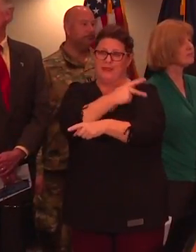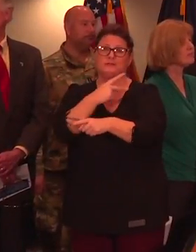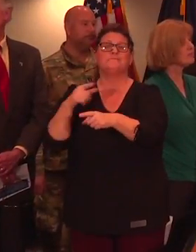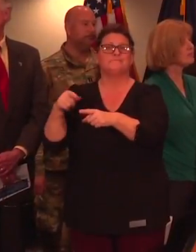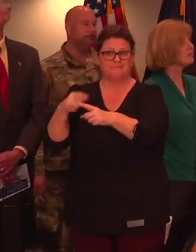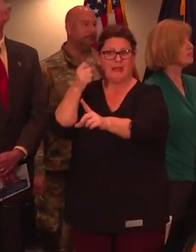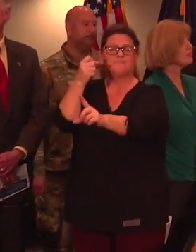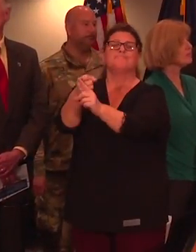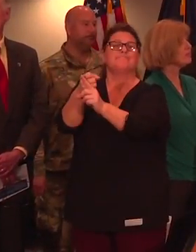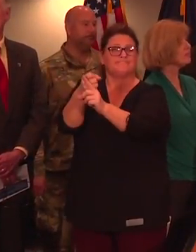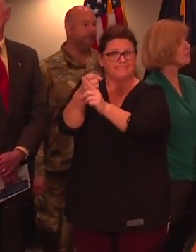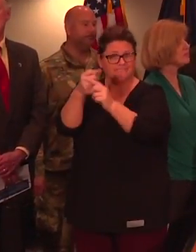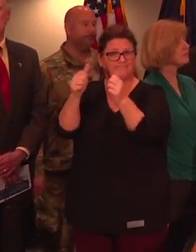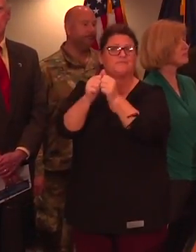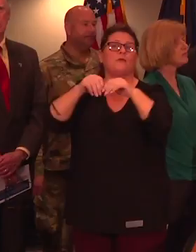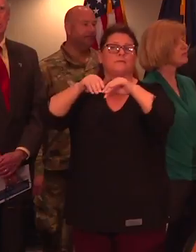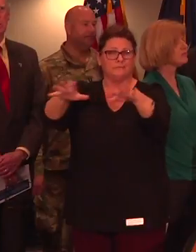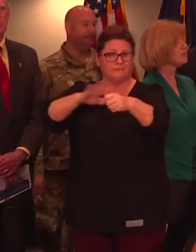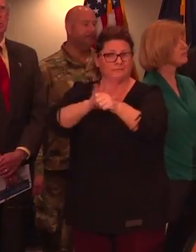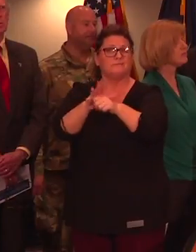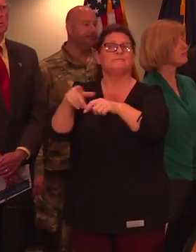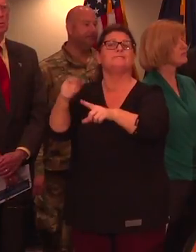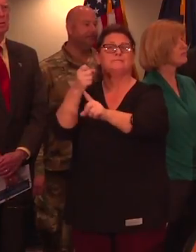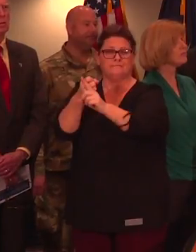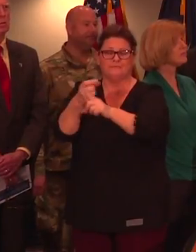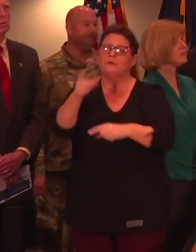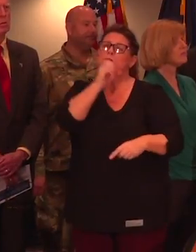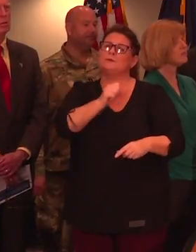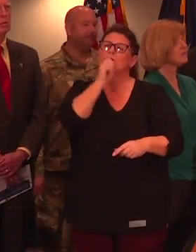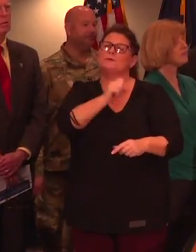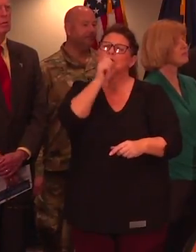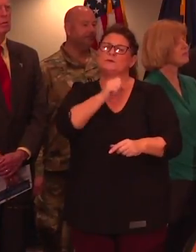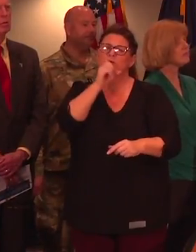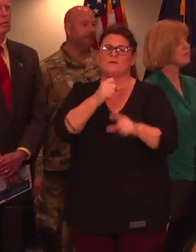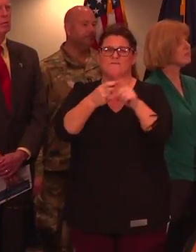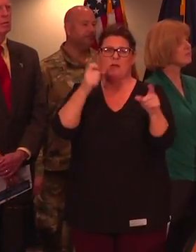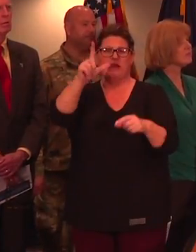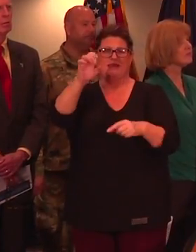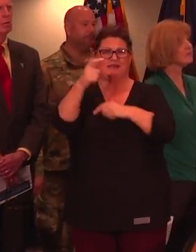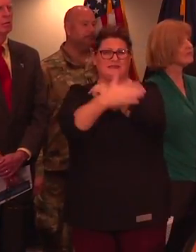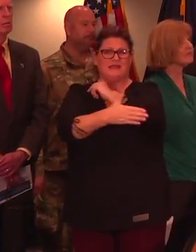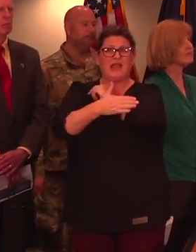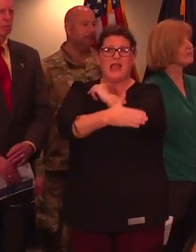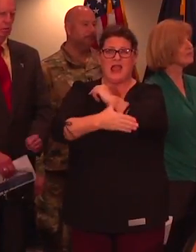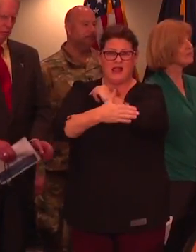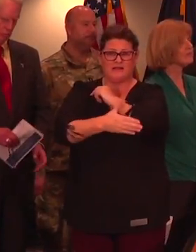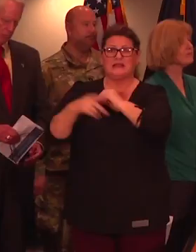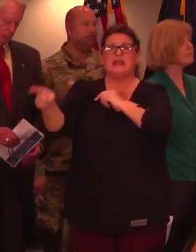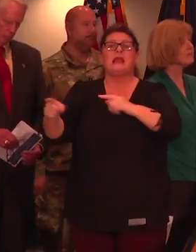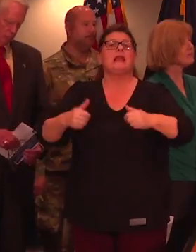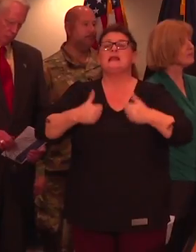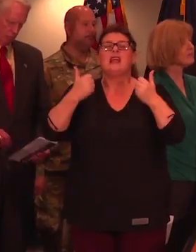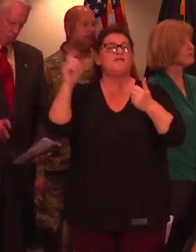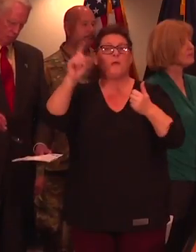been diagnosed with COVID-19. The patient was an elderly person from Lexington County and was a resident of